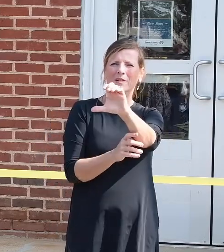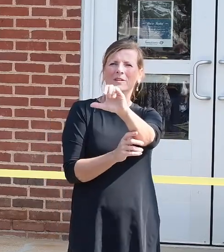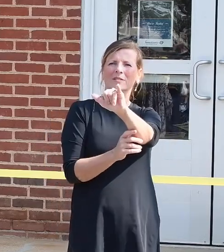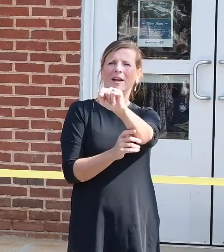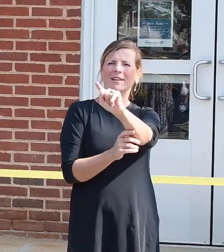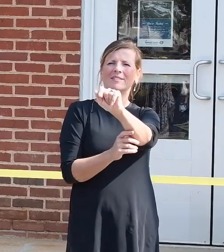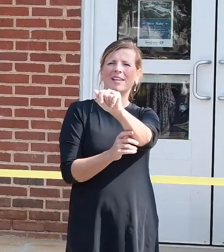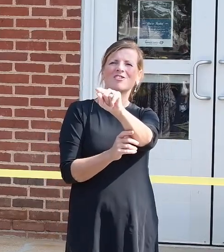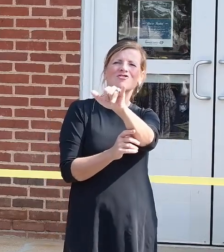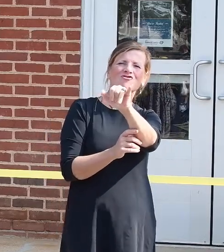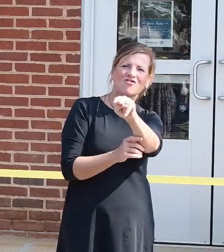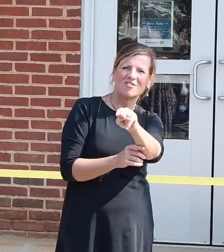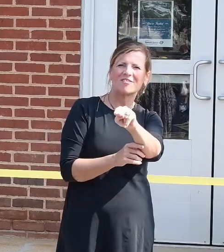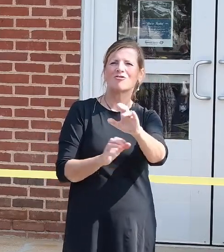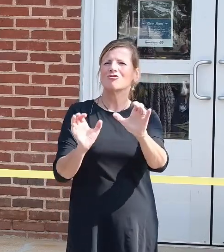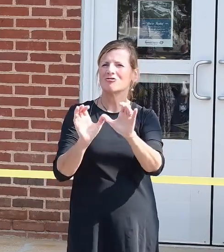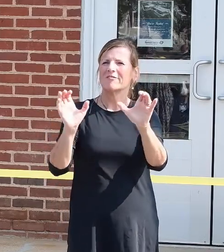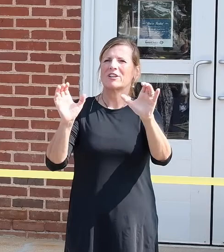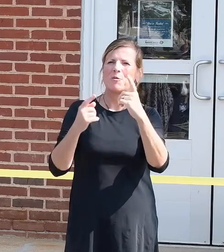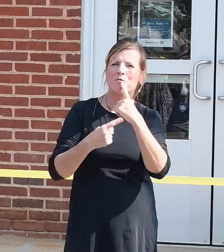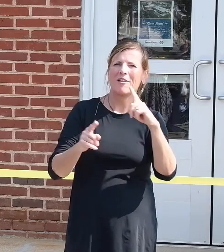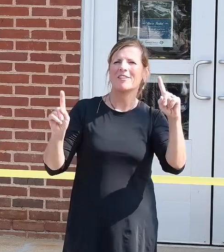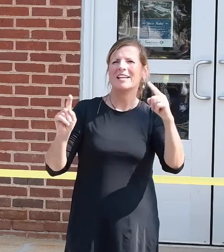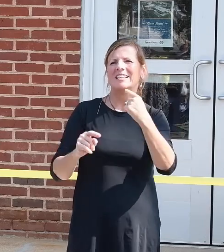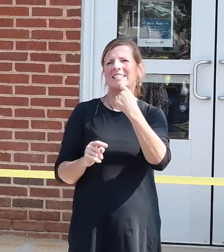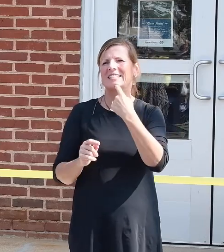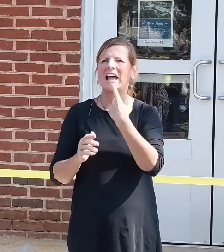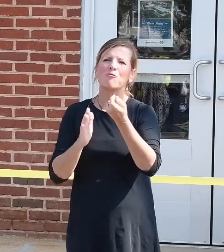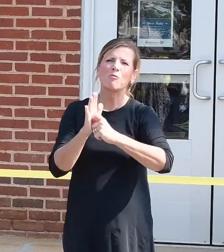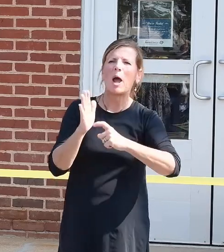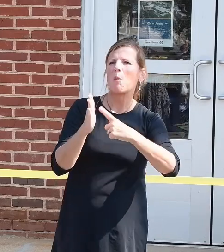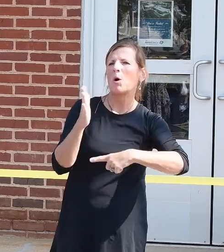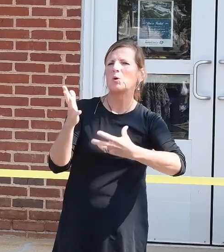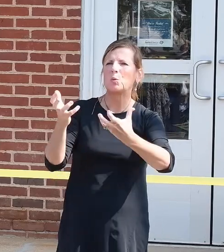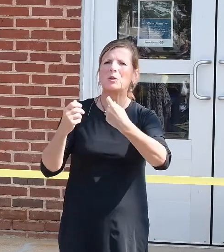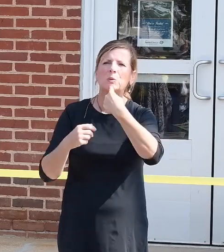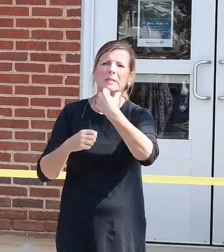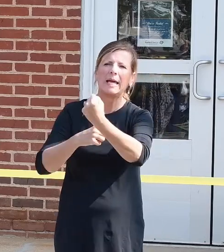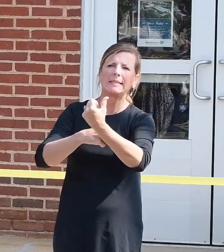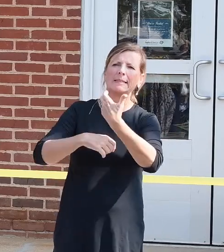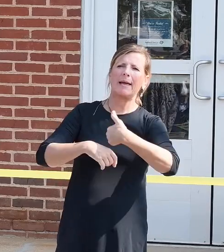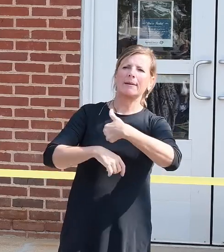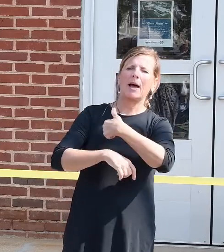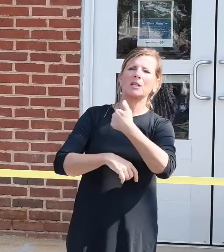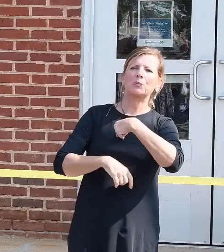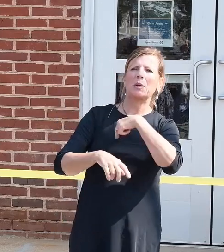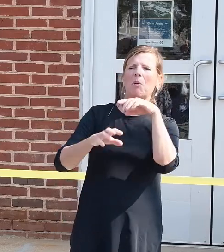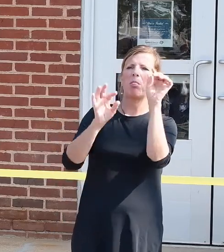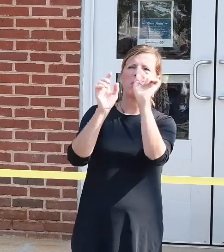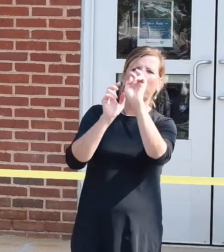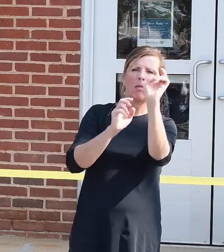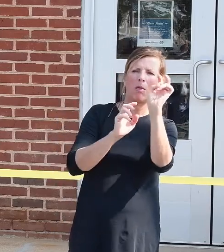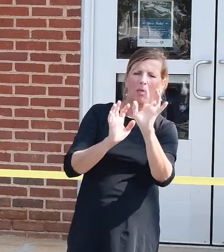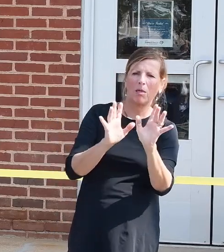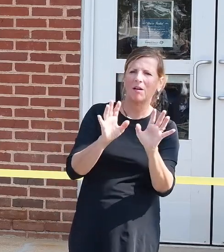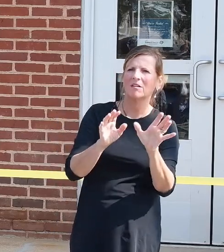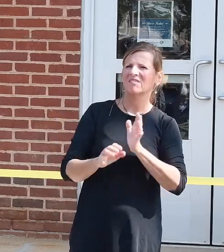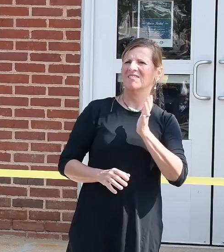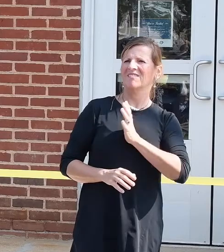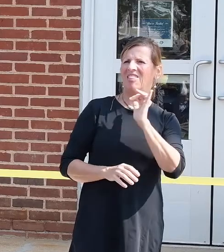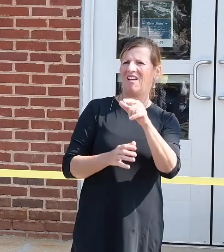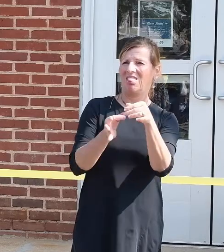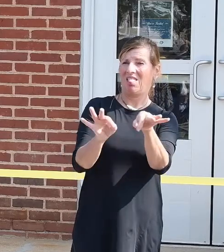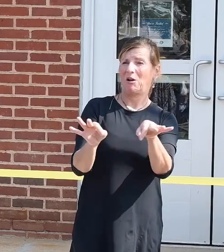and proclamations, they say, write us what you want to say and then send it to us, and we'll put the whereases and whichever else.